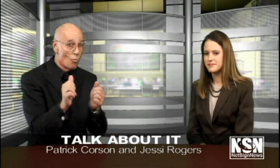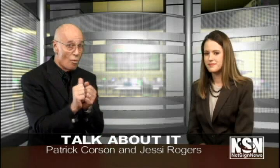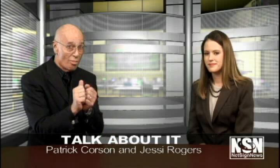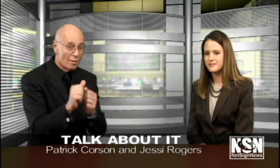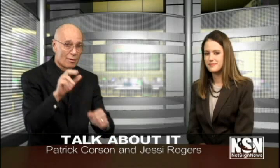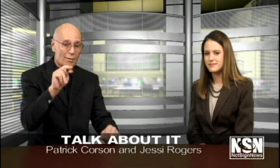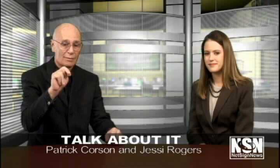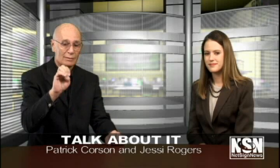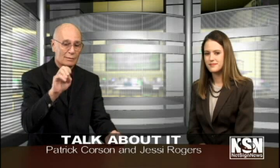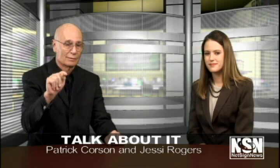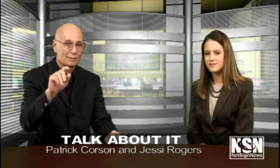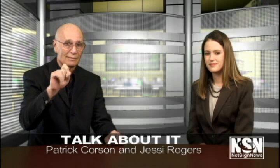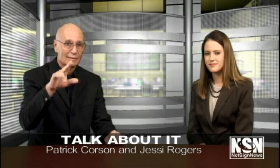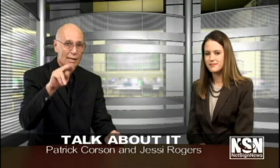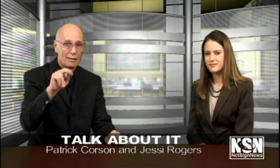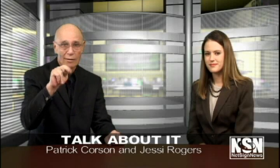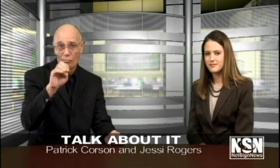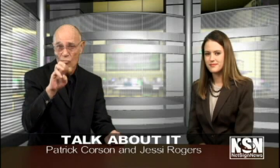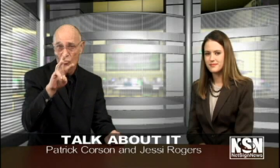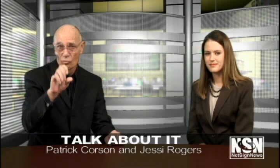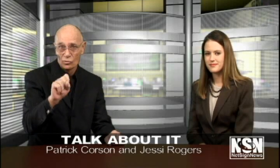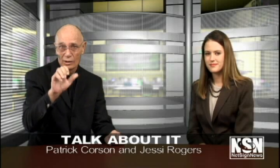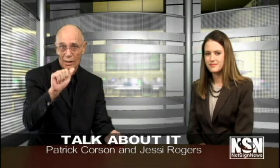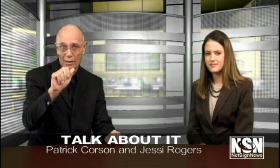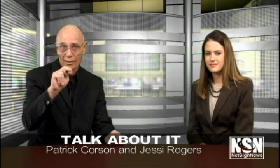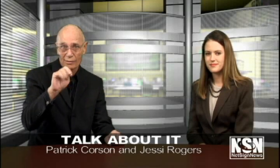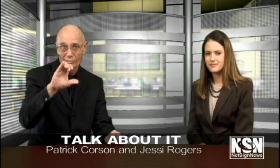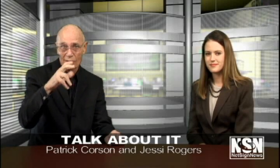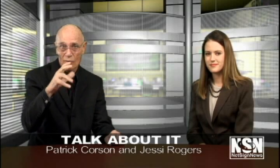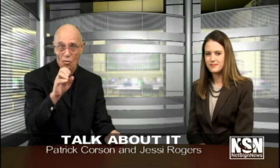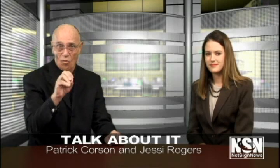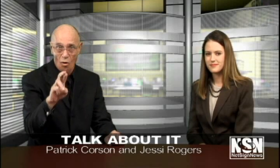and I am with NetSignNews anchor